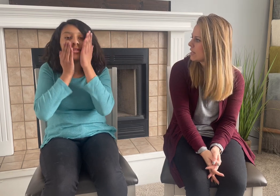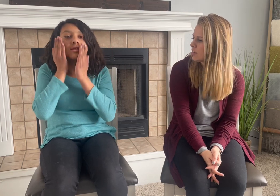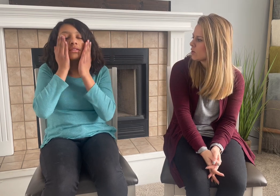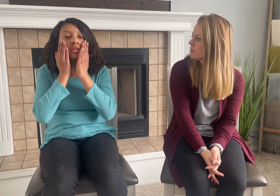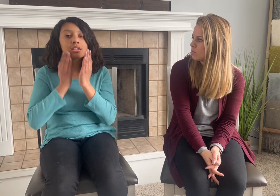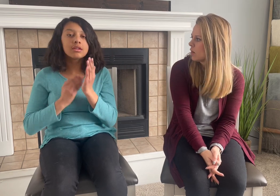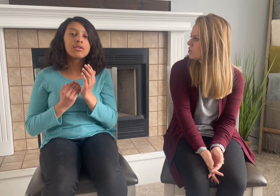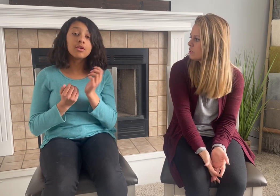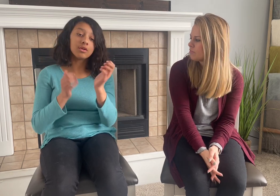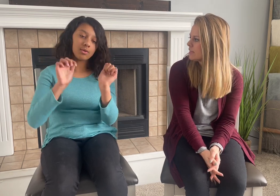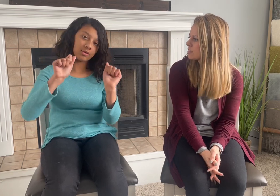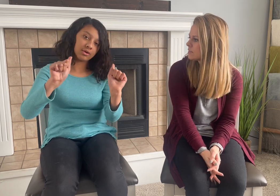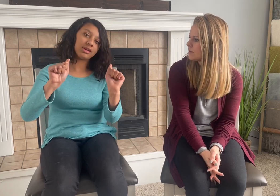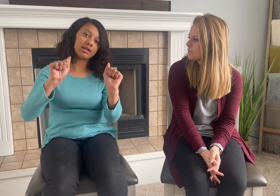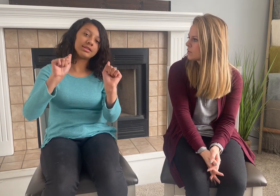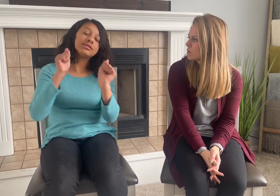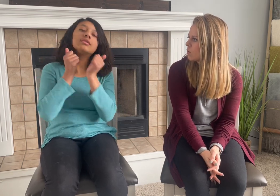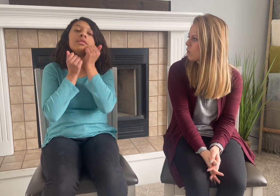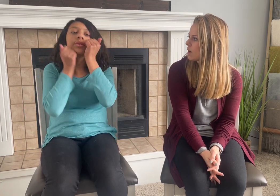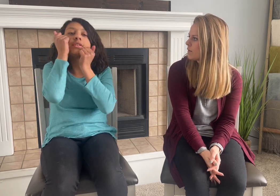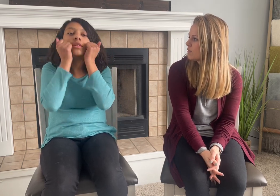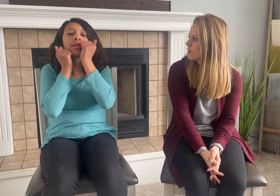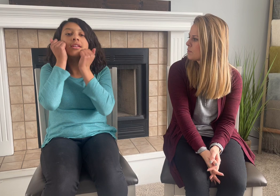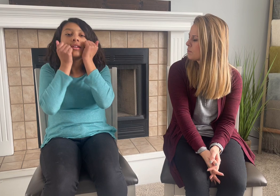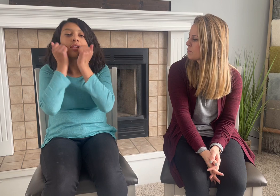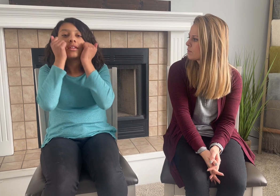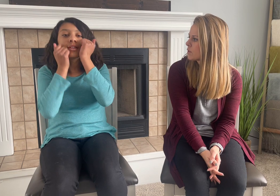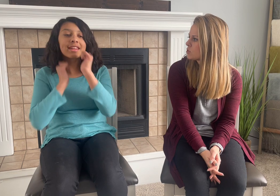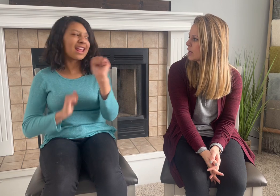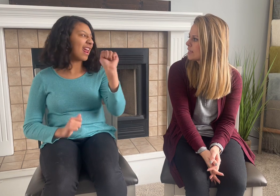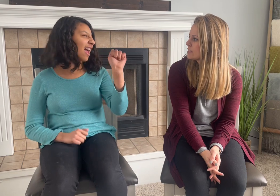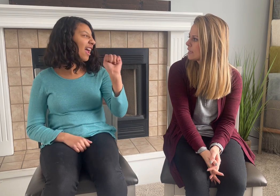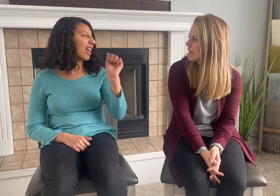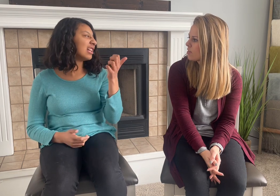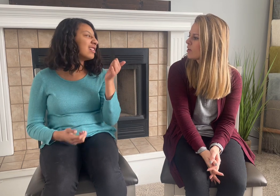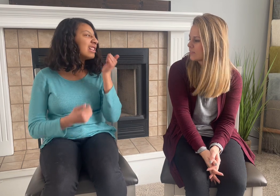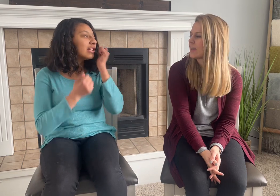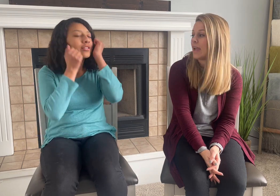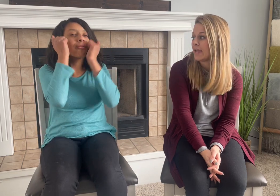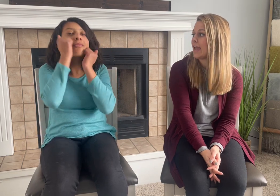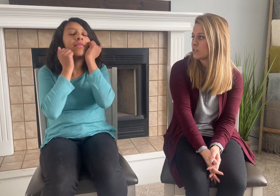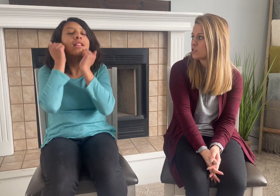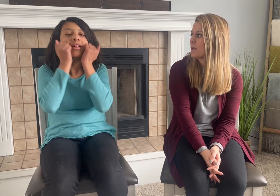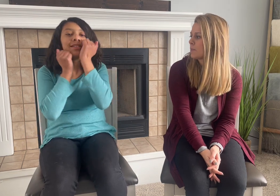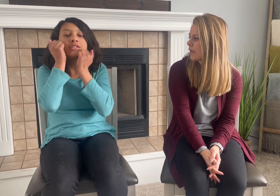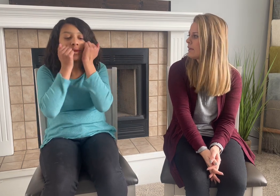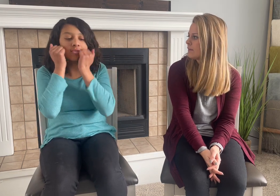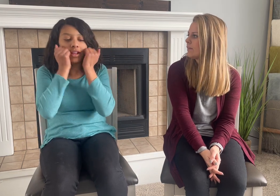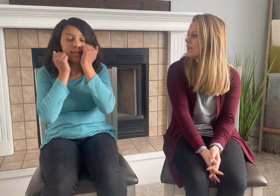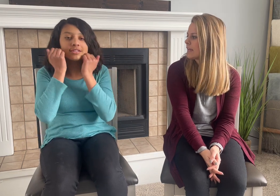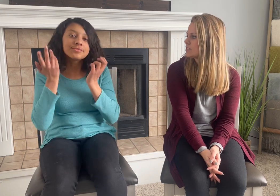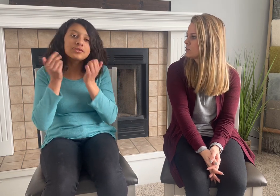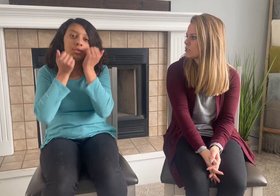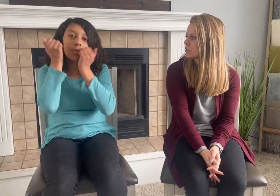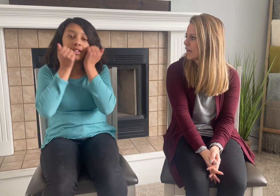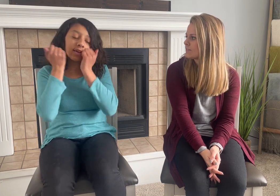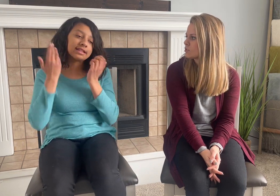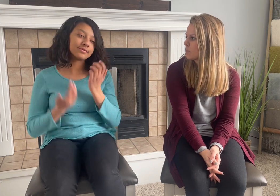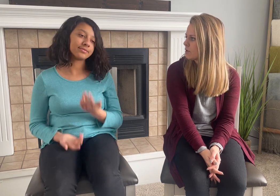like you're washing your face or you can close your hands together like the A hand shape. And yes, you'll just kind of scrub your